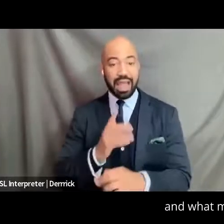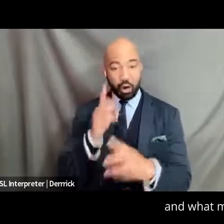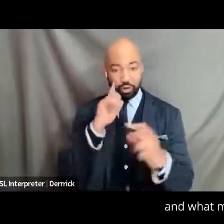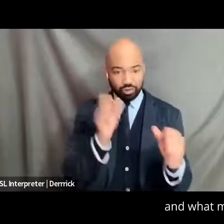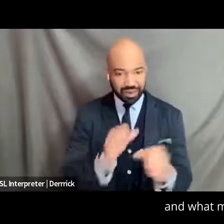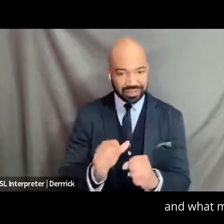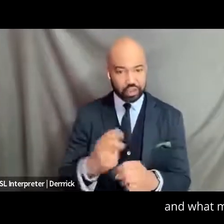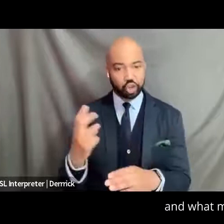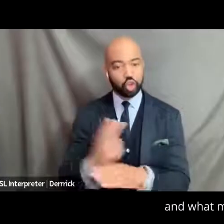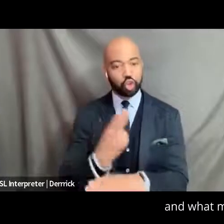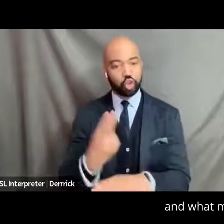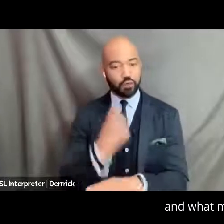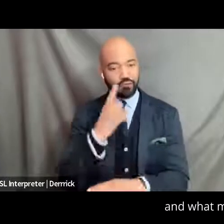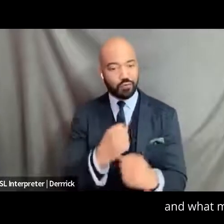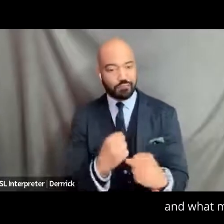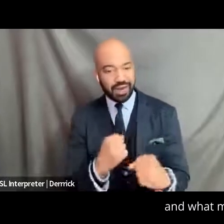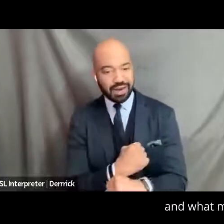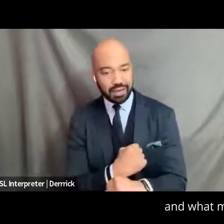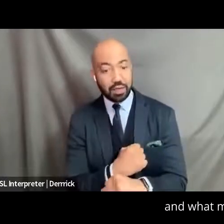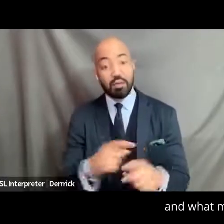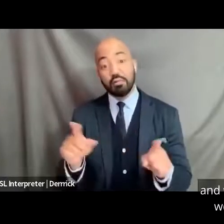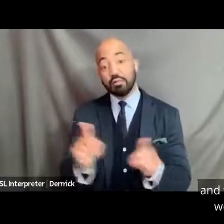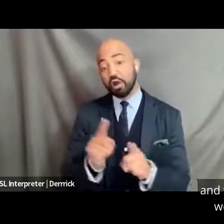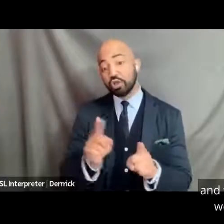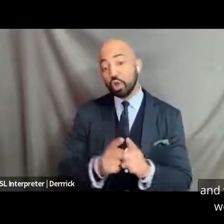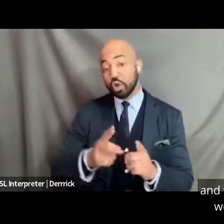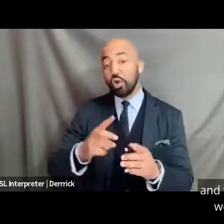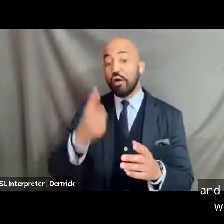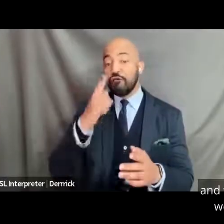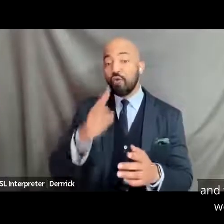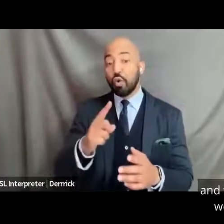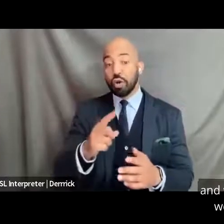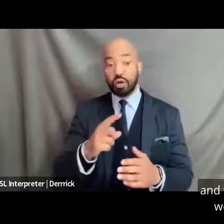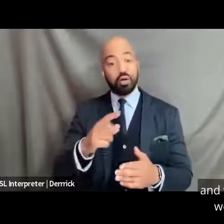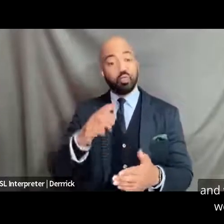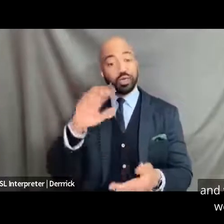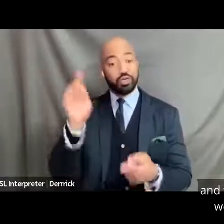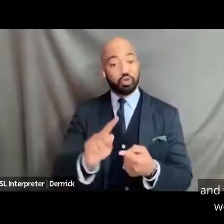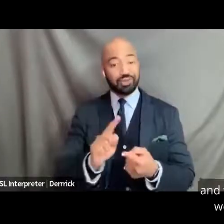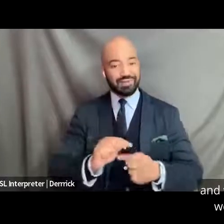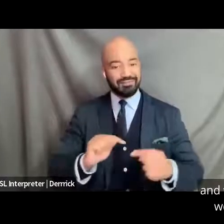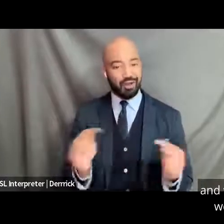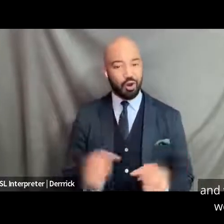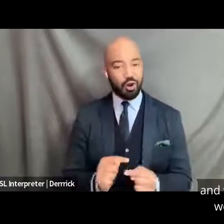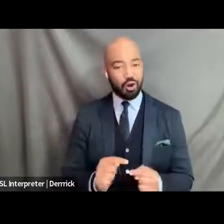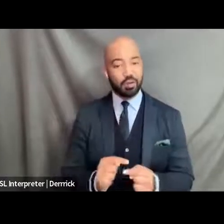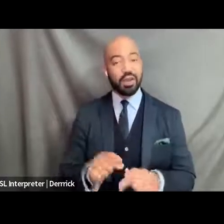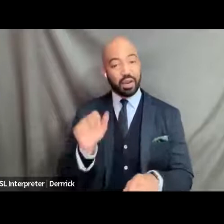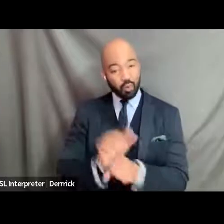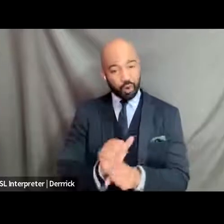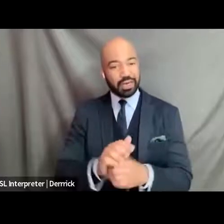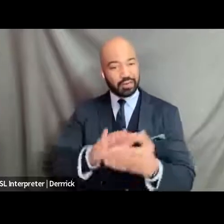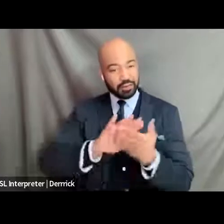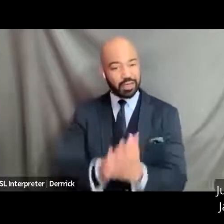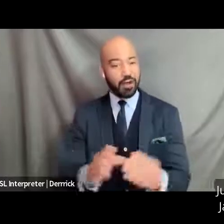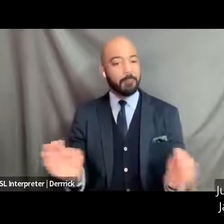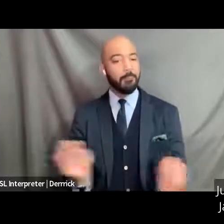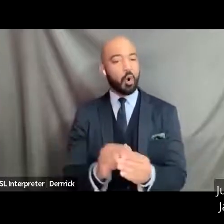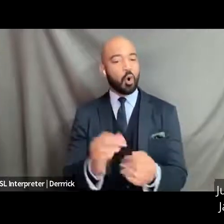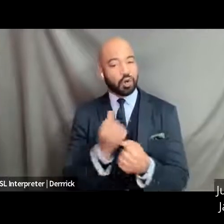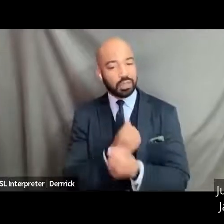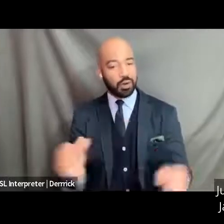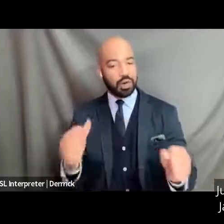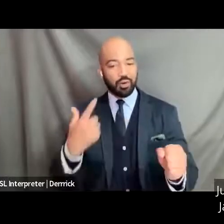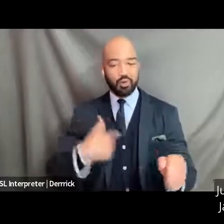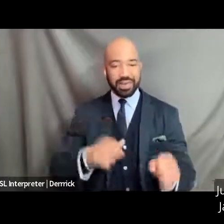means of both harm reduction and work toward liberation we can take together justice